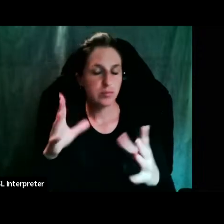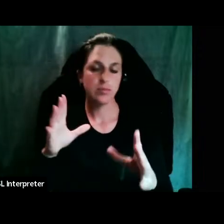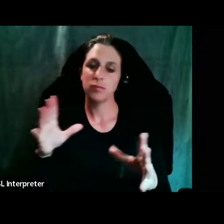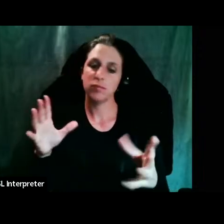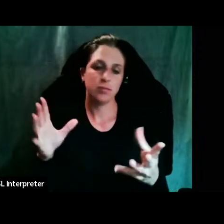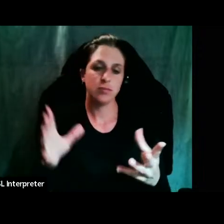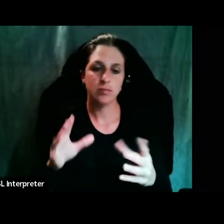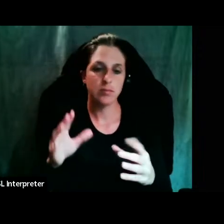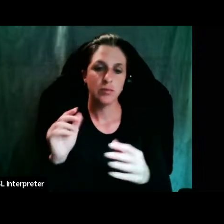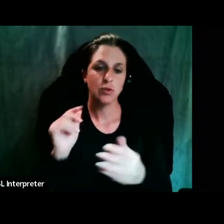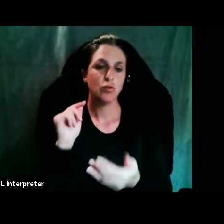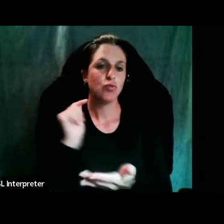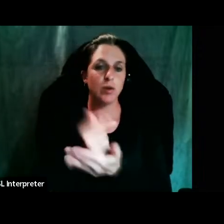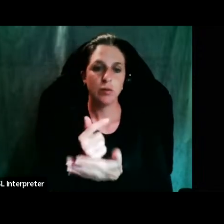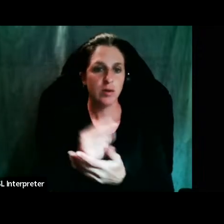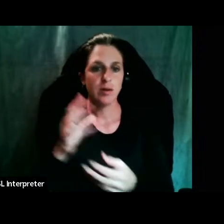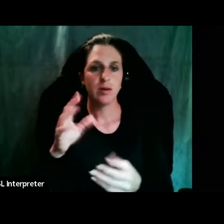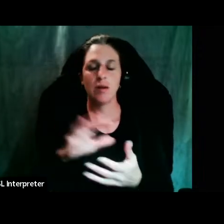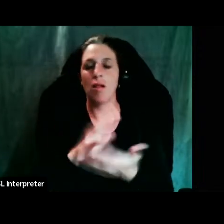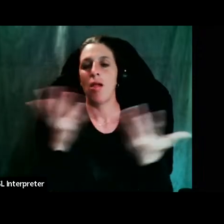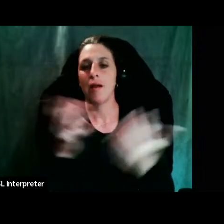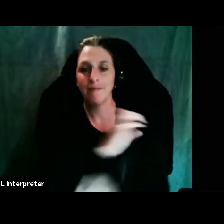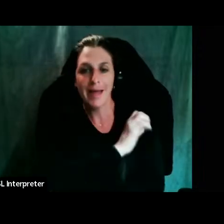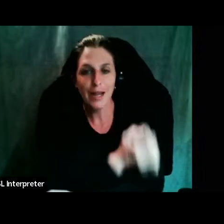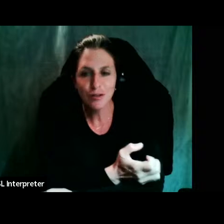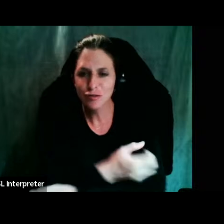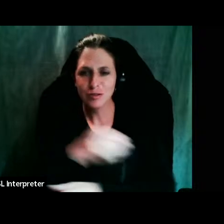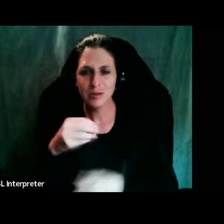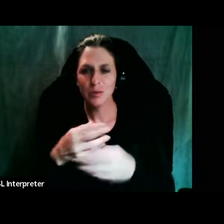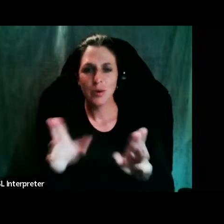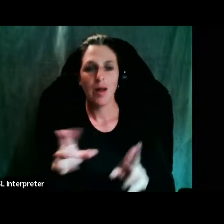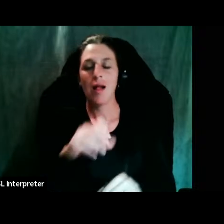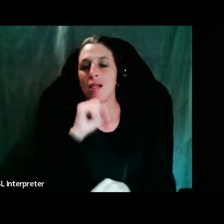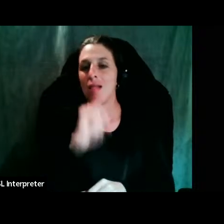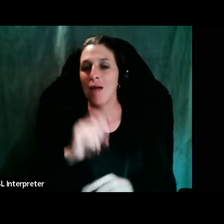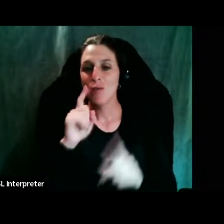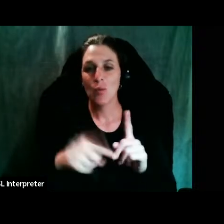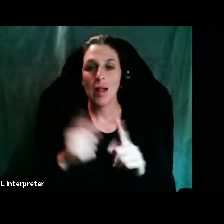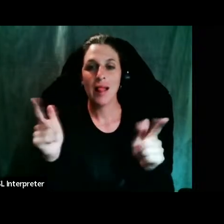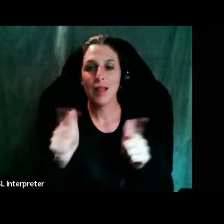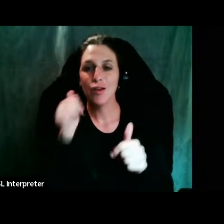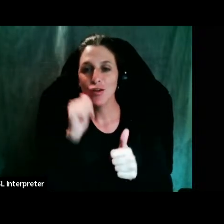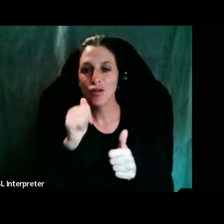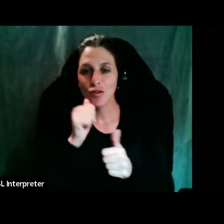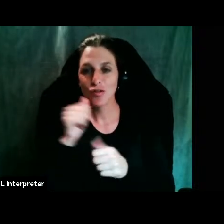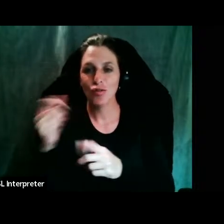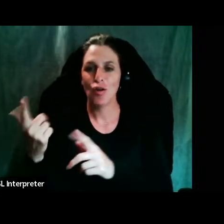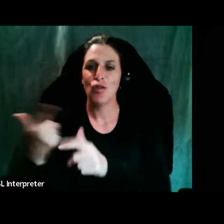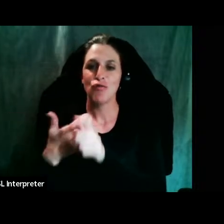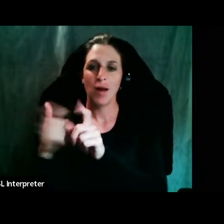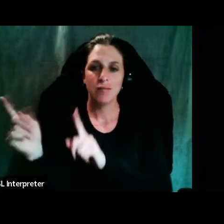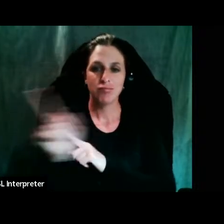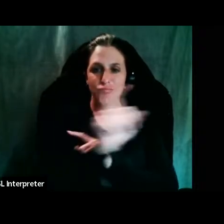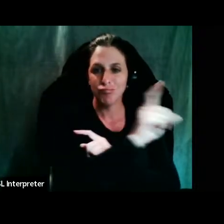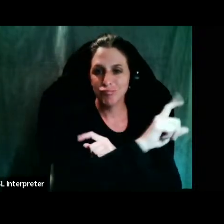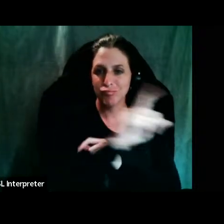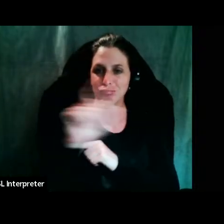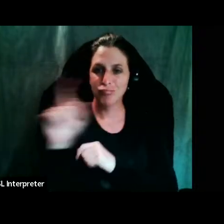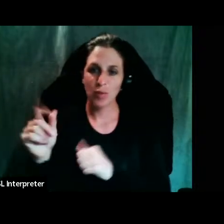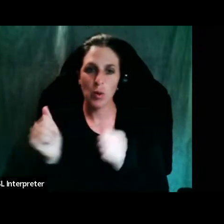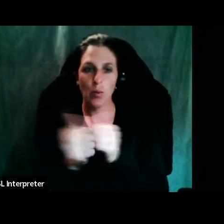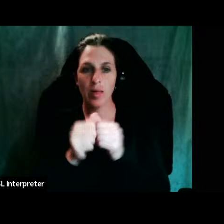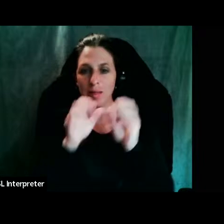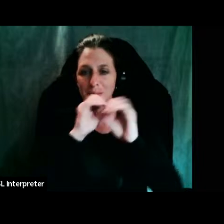much fun. I loved when the little girl ran by with the balloons. I mean, it just remember that little girl just